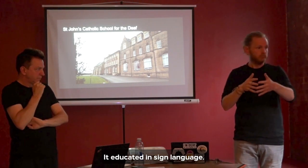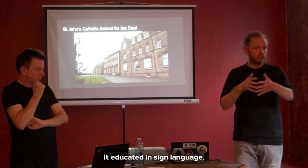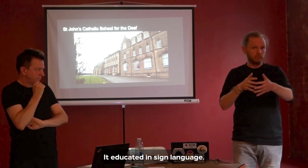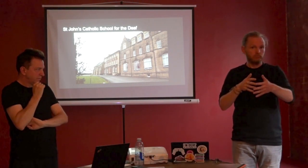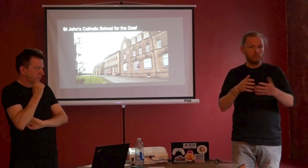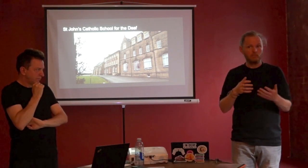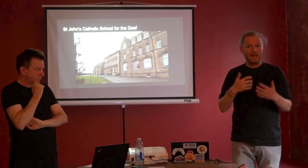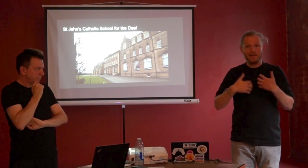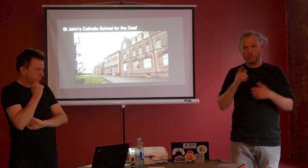language, so